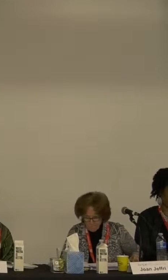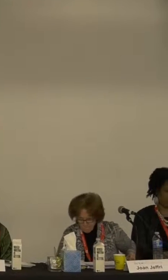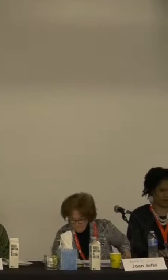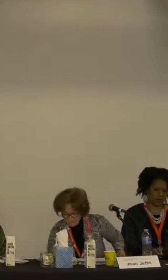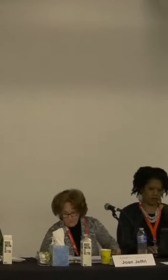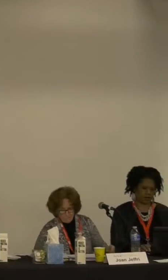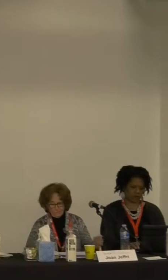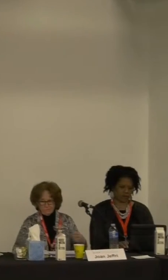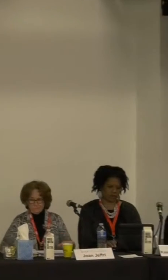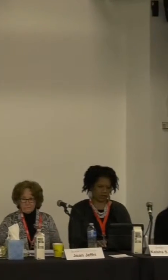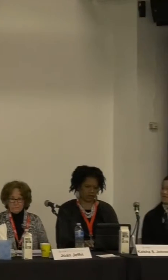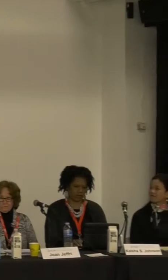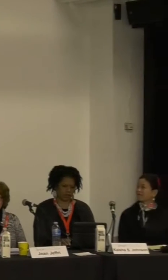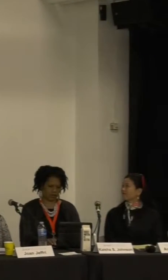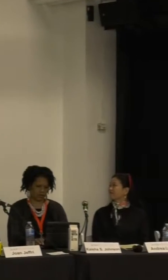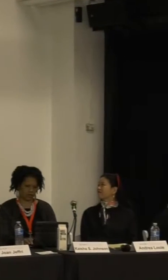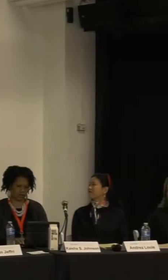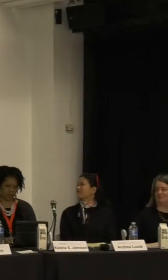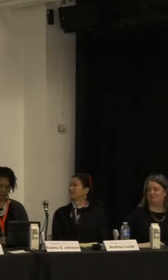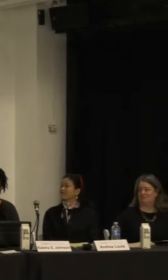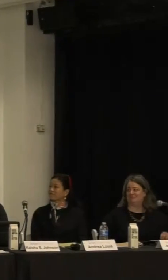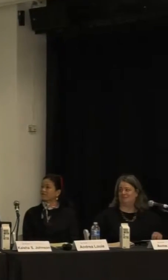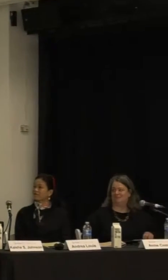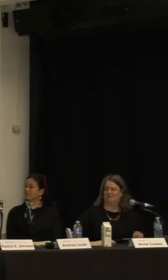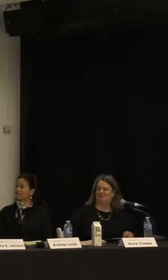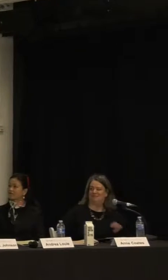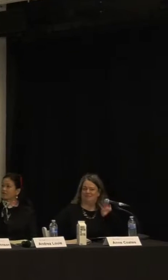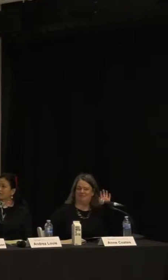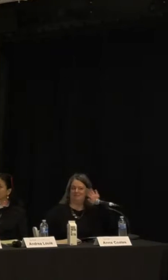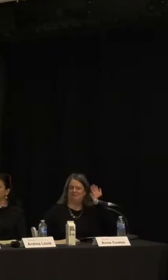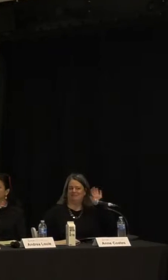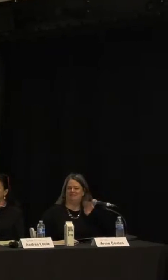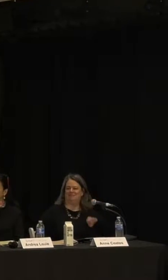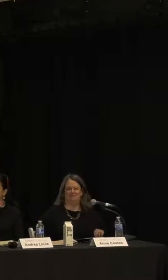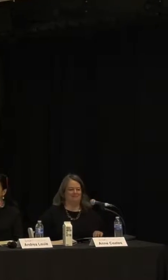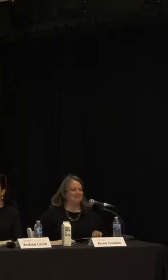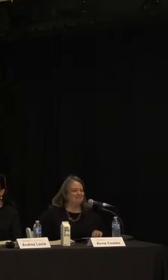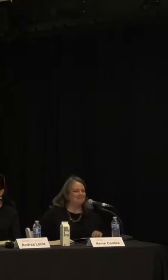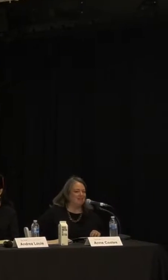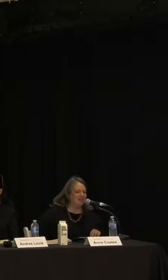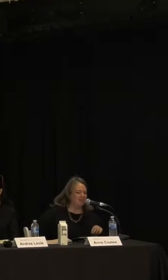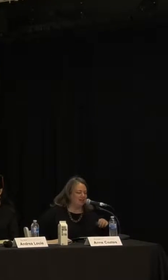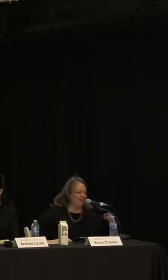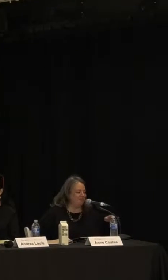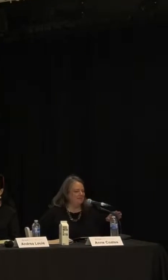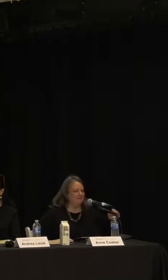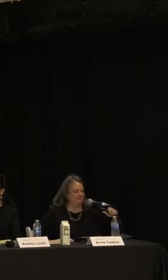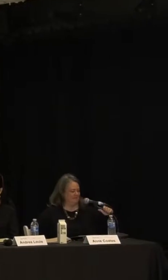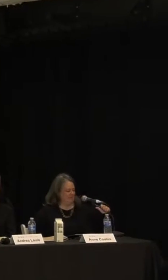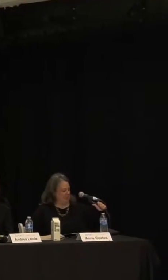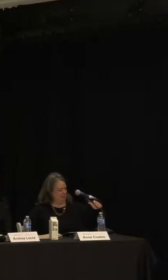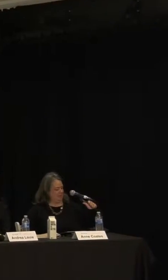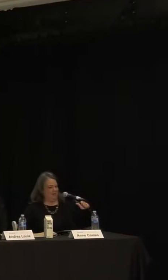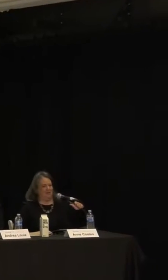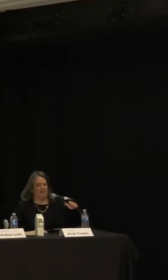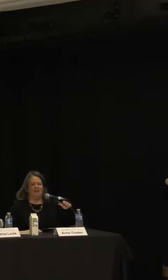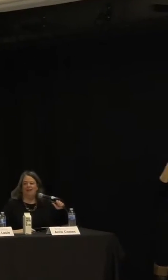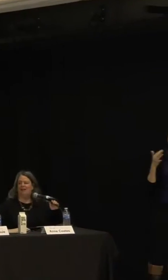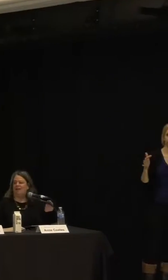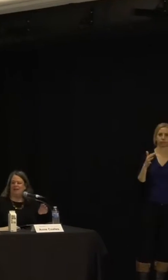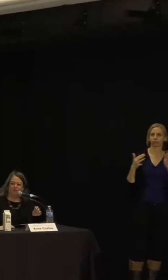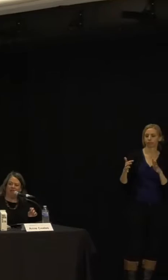today's panel. Ann, she'll also be introducing our speakers. Thank you, Jay.